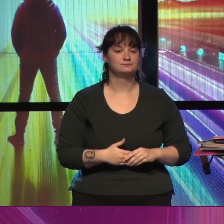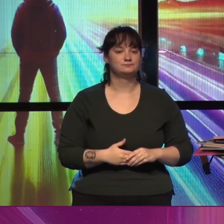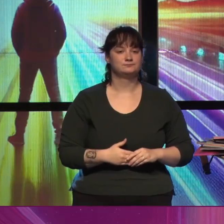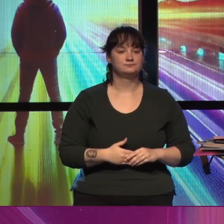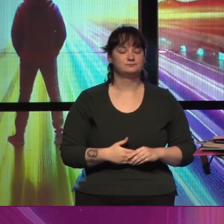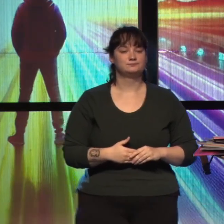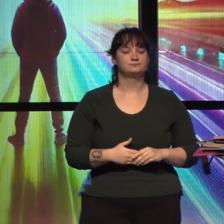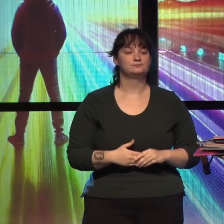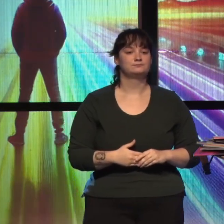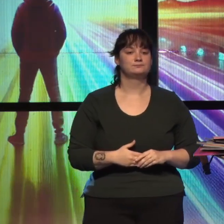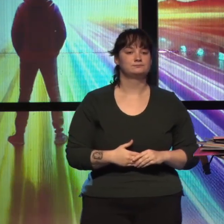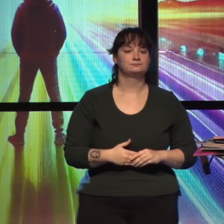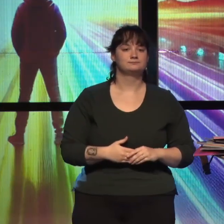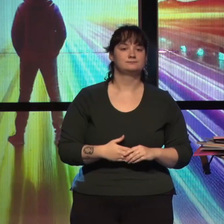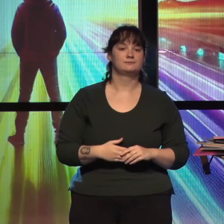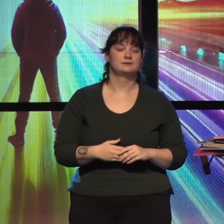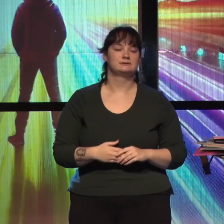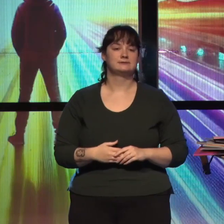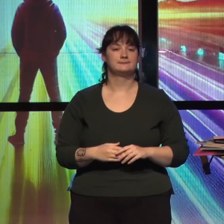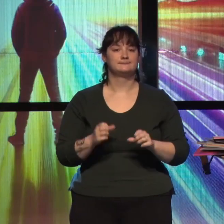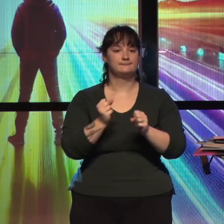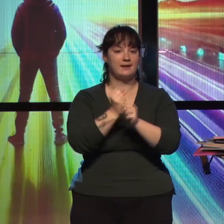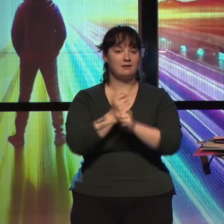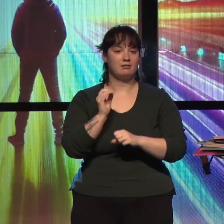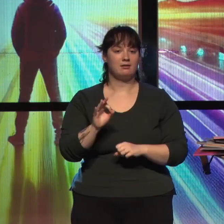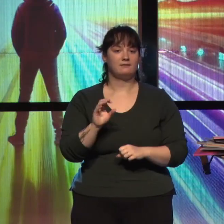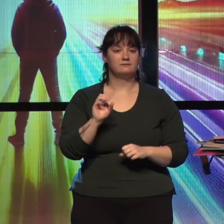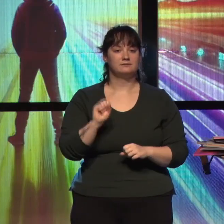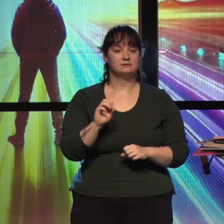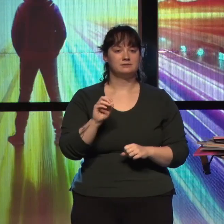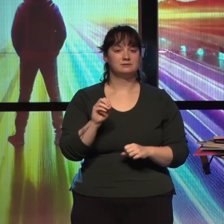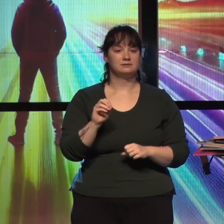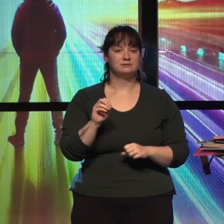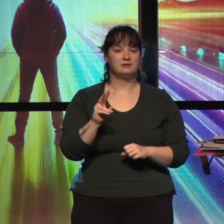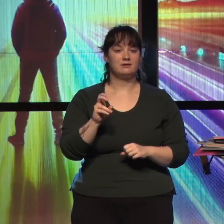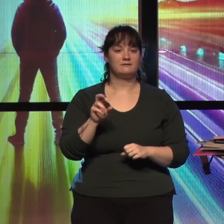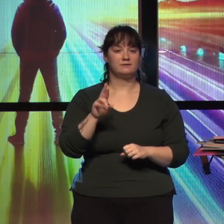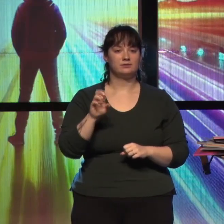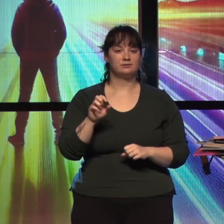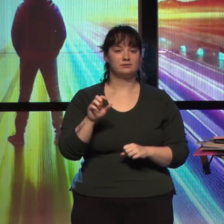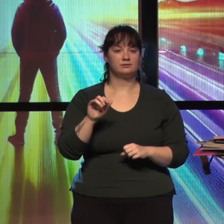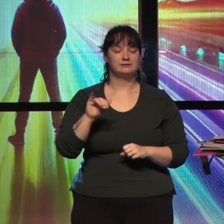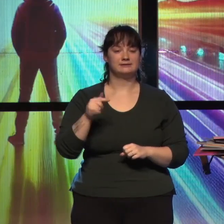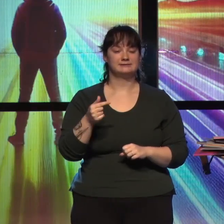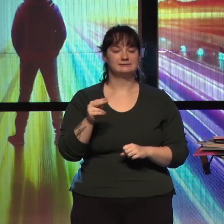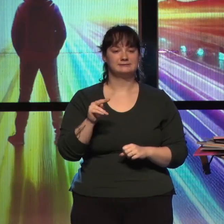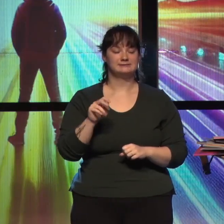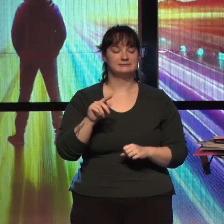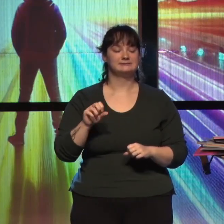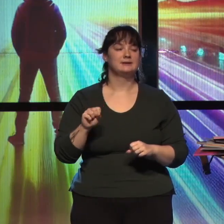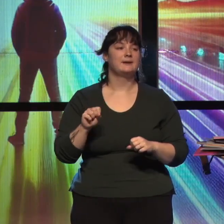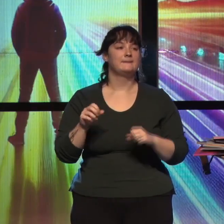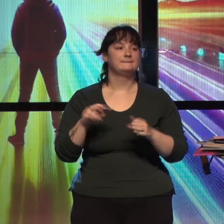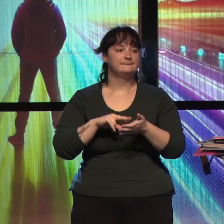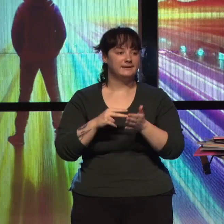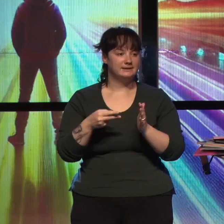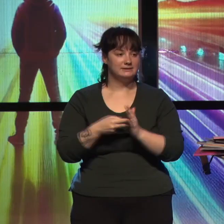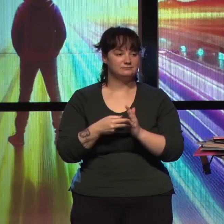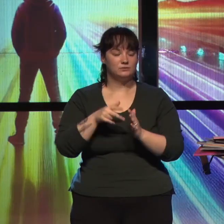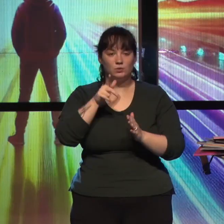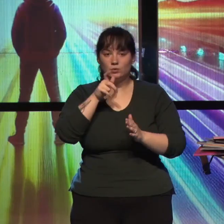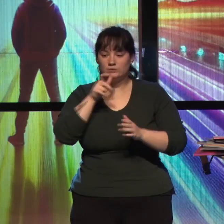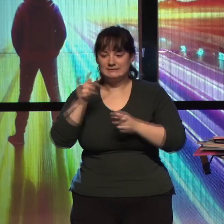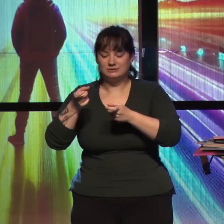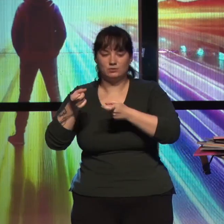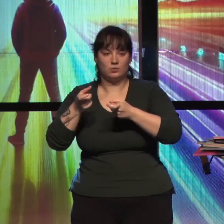calls it a battle of sovereignties. Like, who is actually in control? And we can't read Revelation well, we can't engage with it until